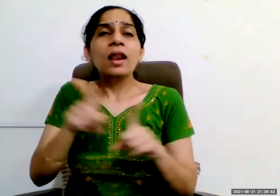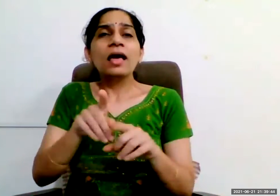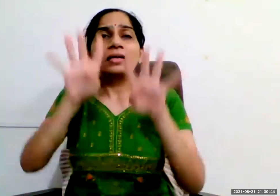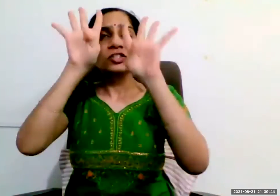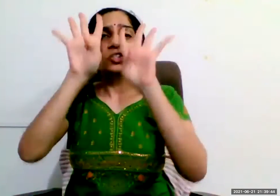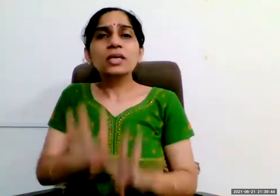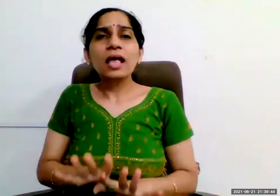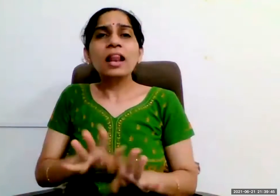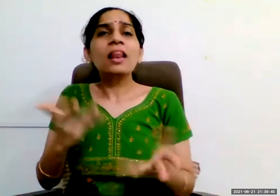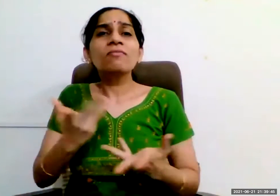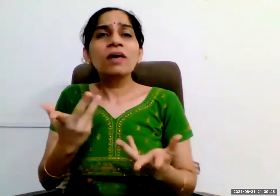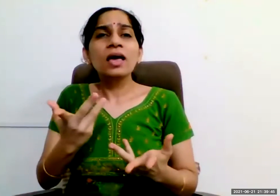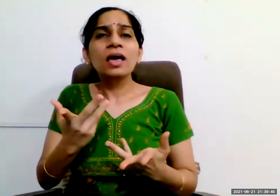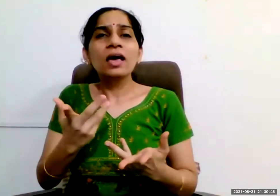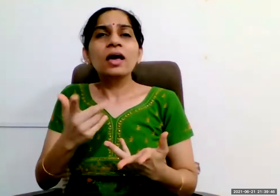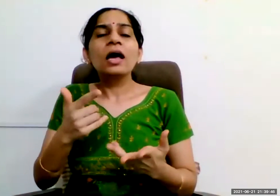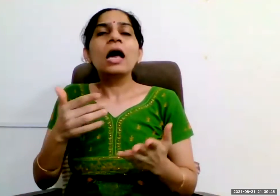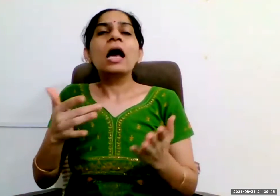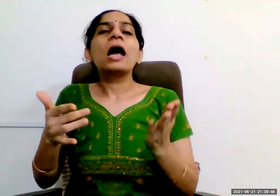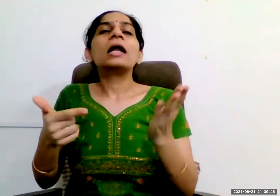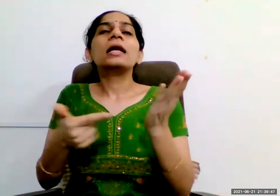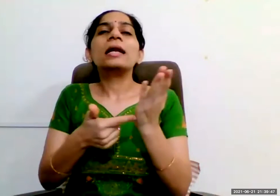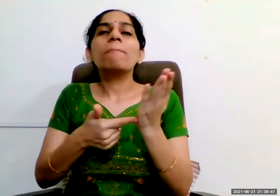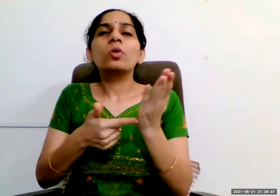So the entire combination is not correct.